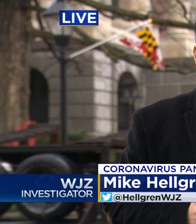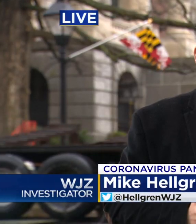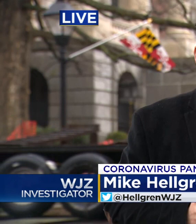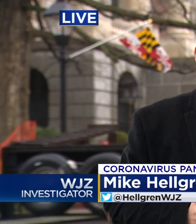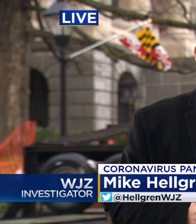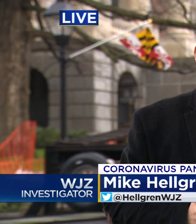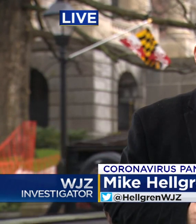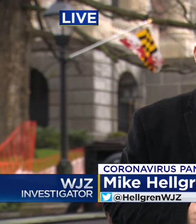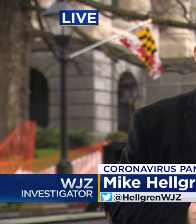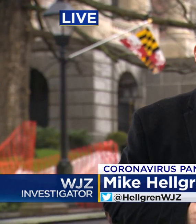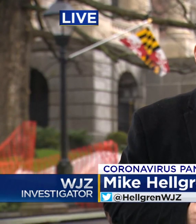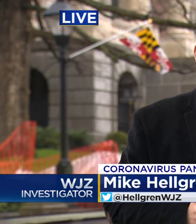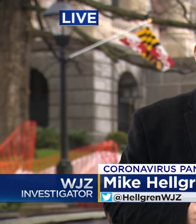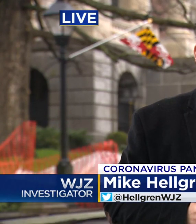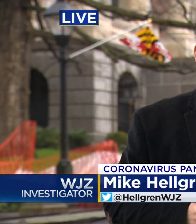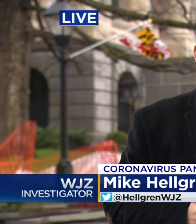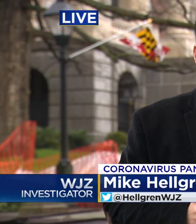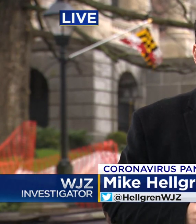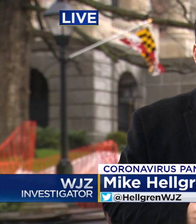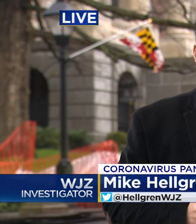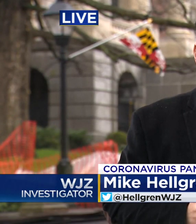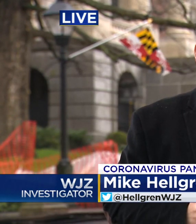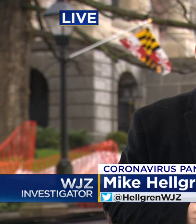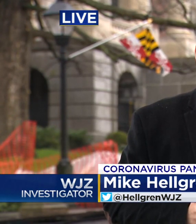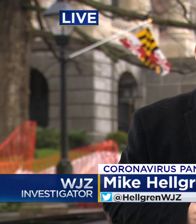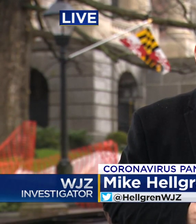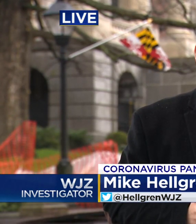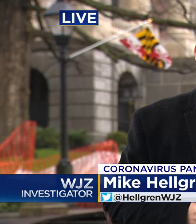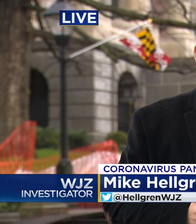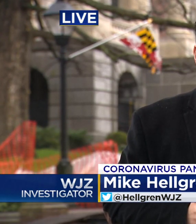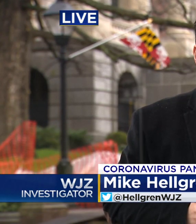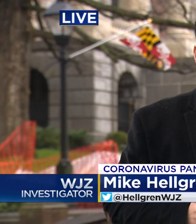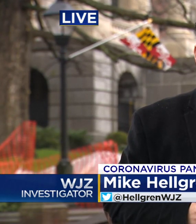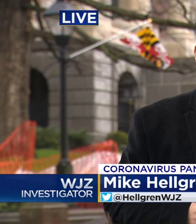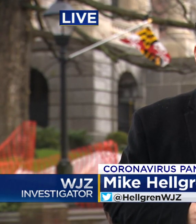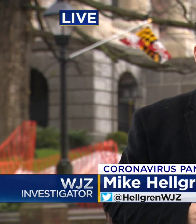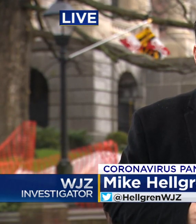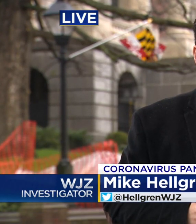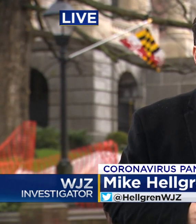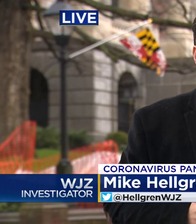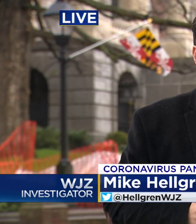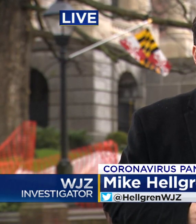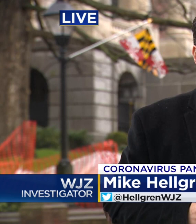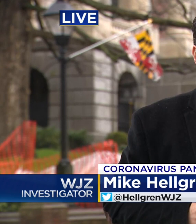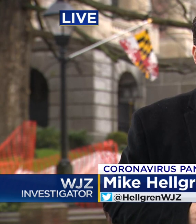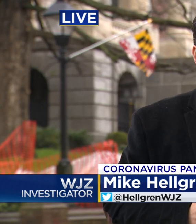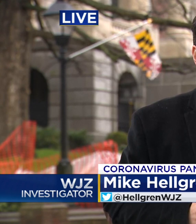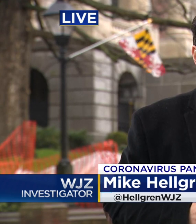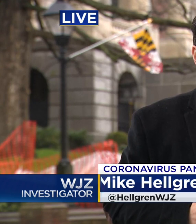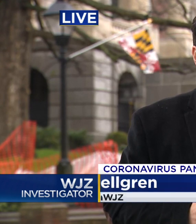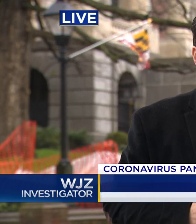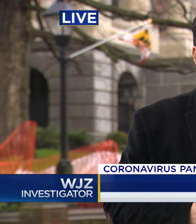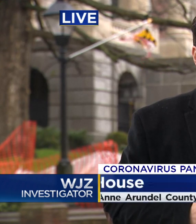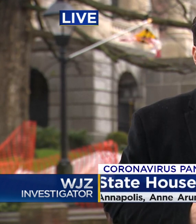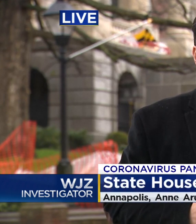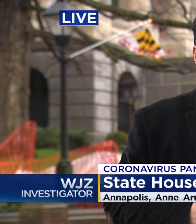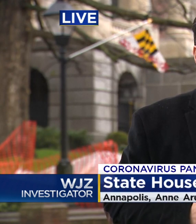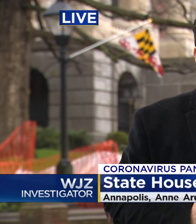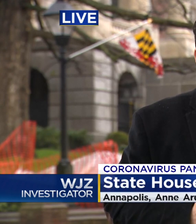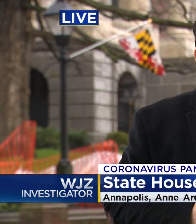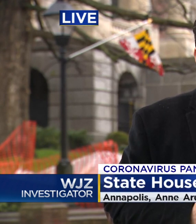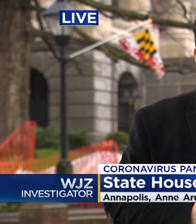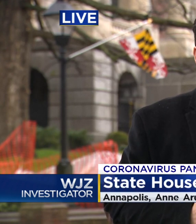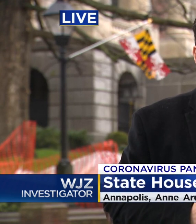And the big news to come out of that press conference was the school closures. Dr. Karen Salmon is the state school superintendent. Here she